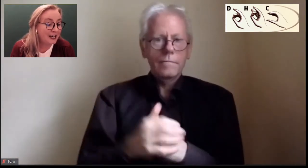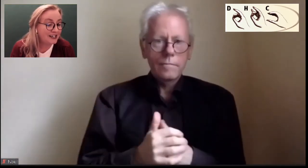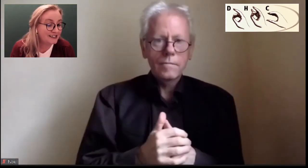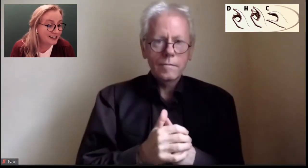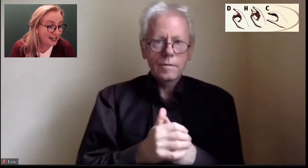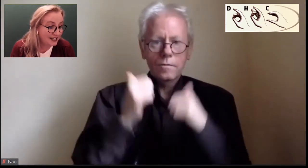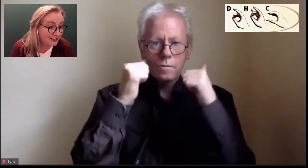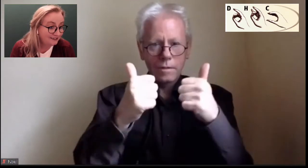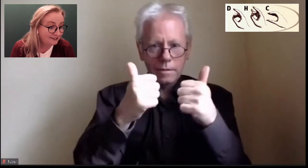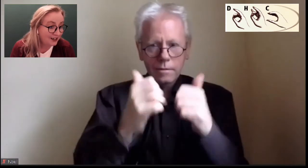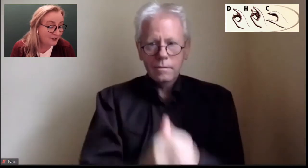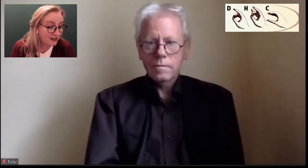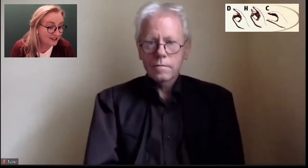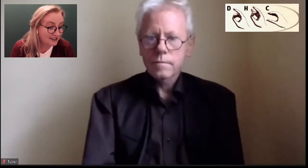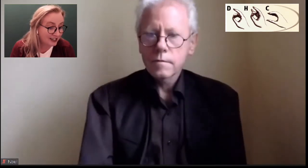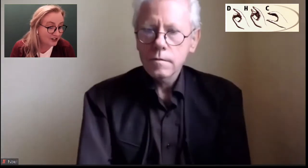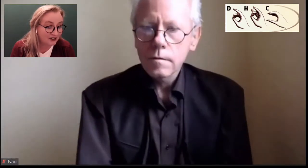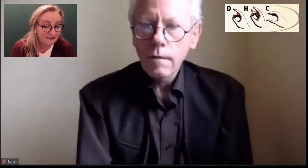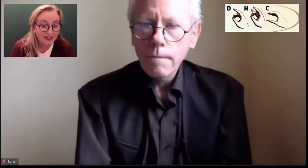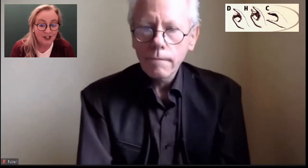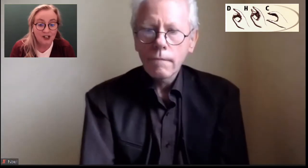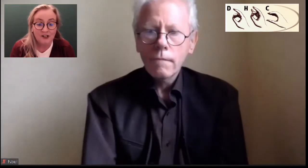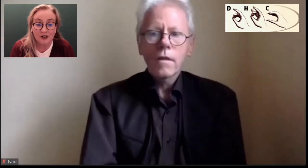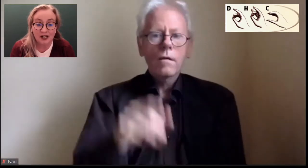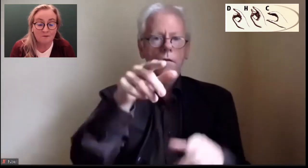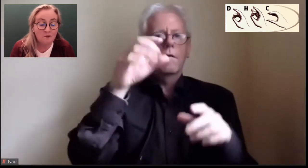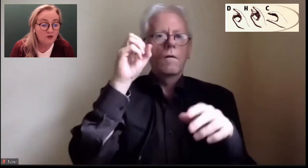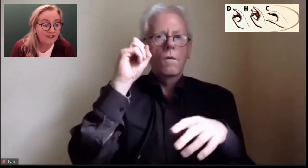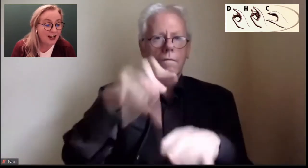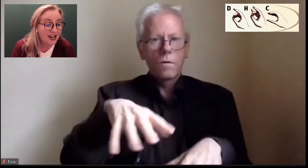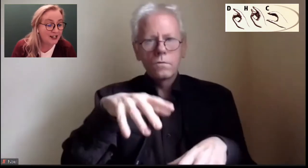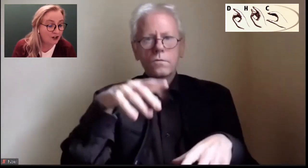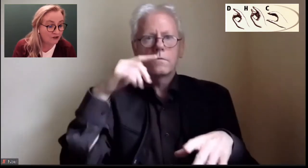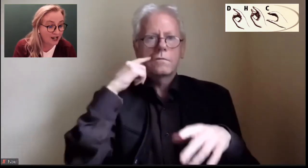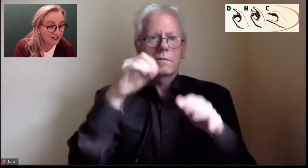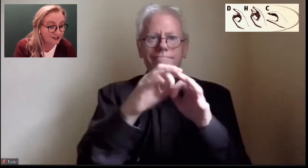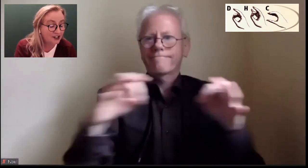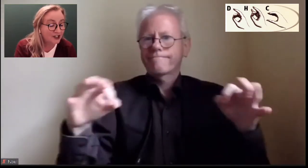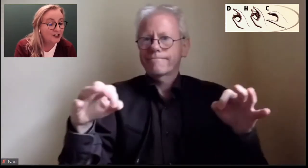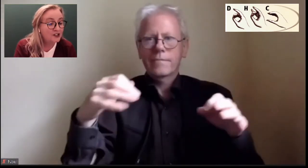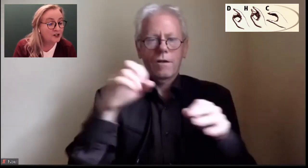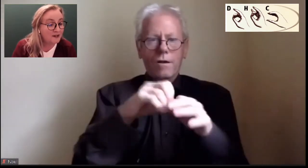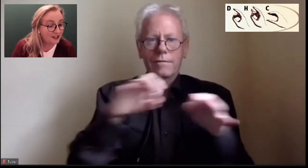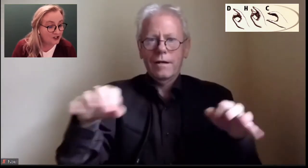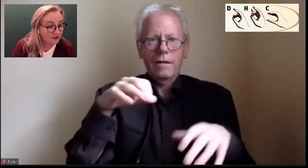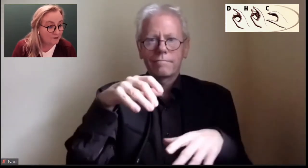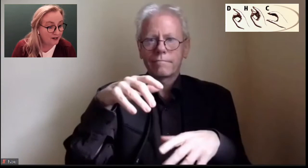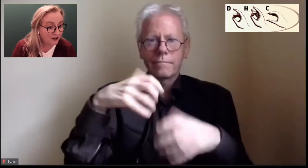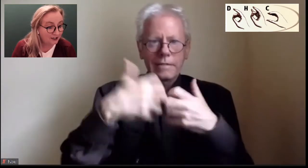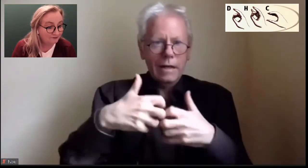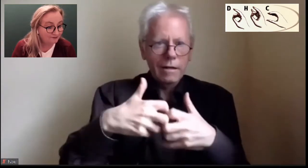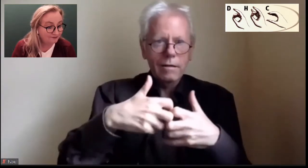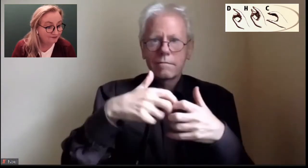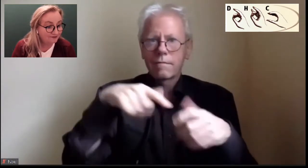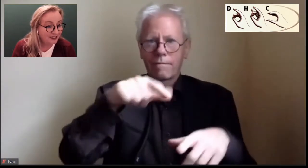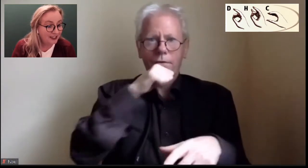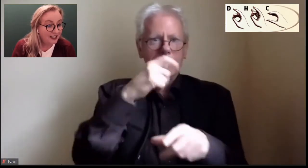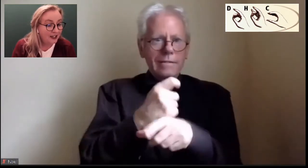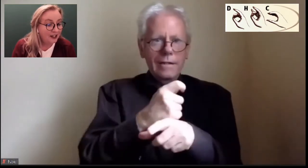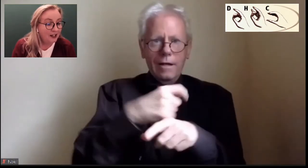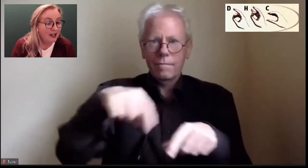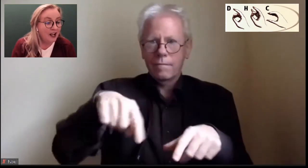signing of the presentation. So, you can move the line across to make the screen bigger.